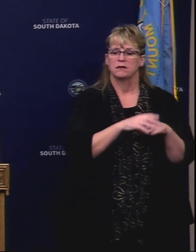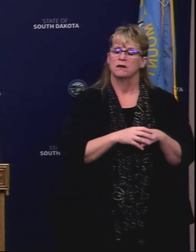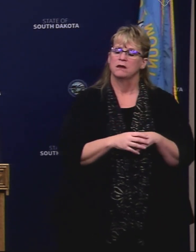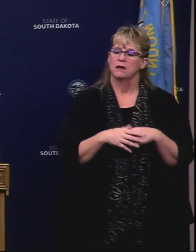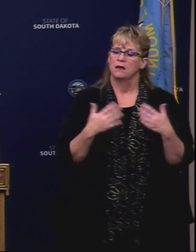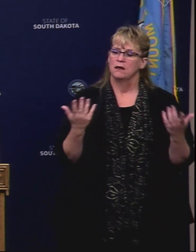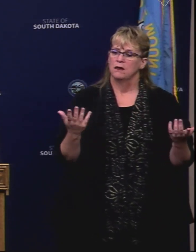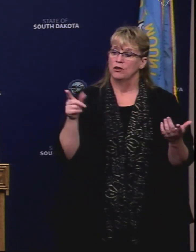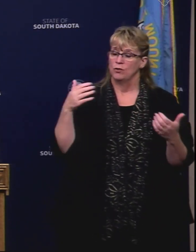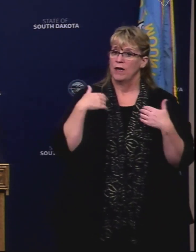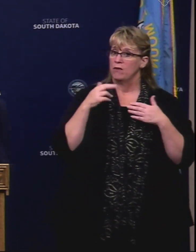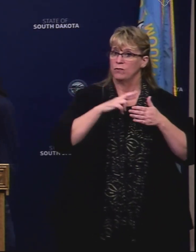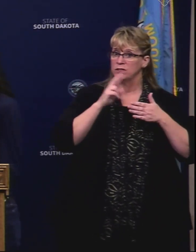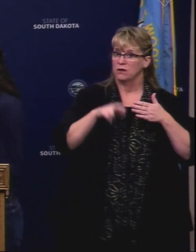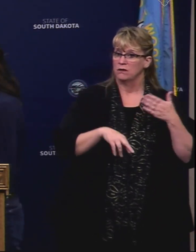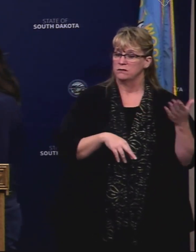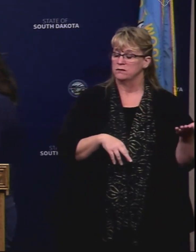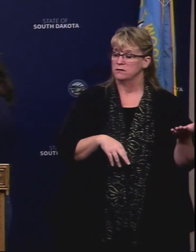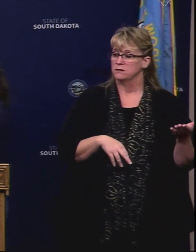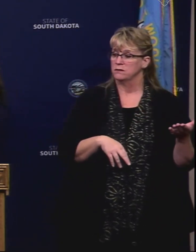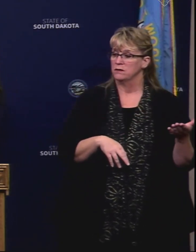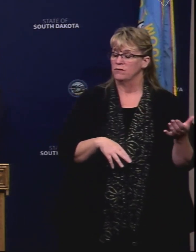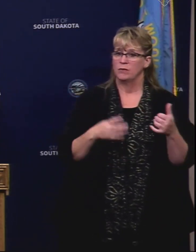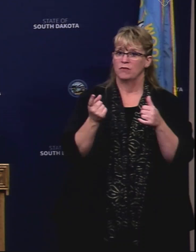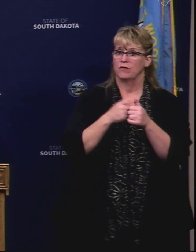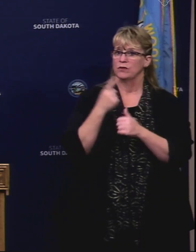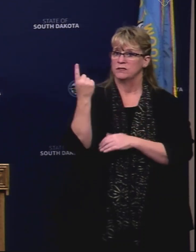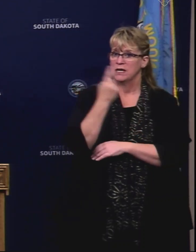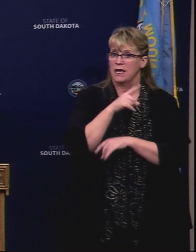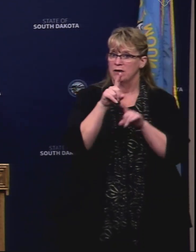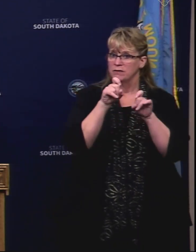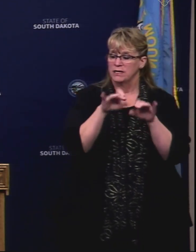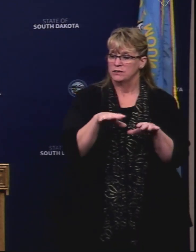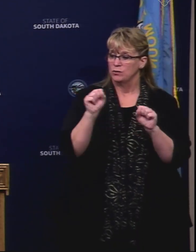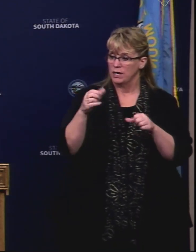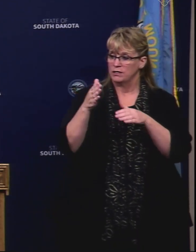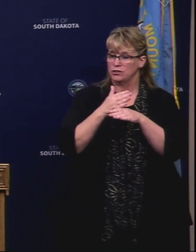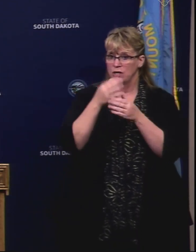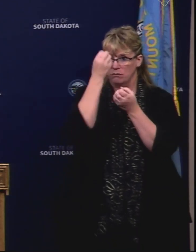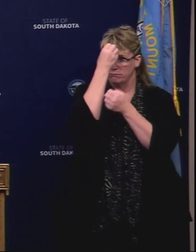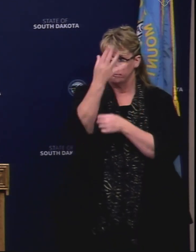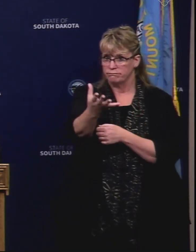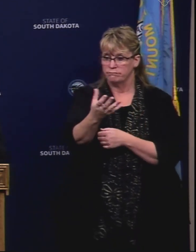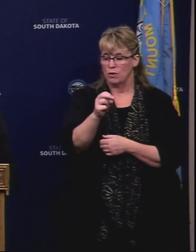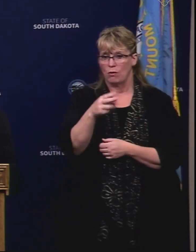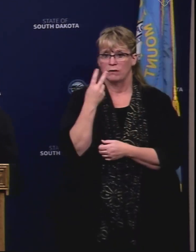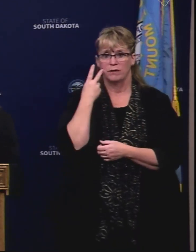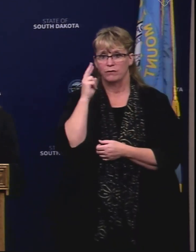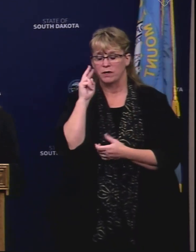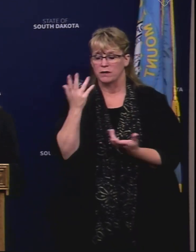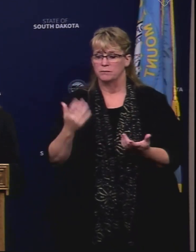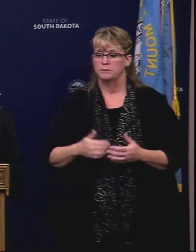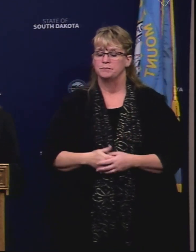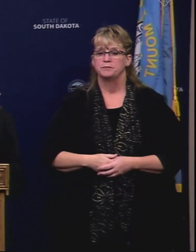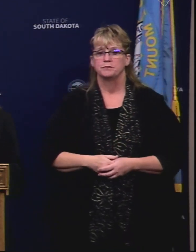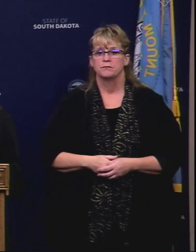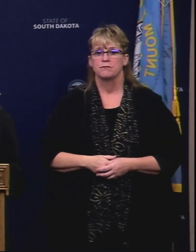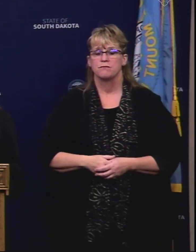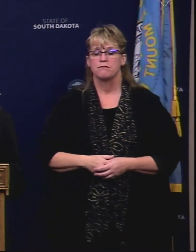have any results from the first day of testing that you can share, or the other days?